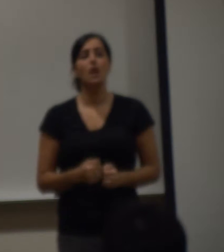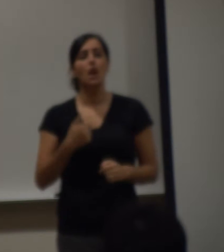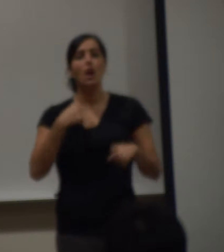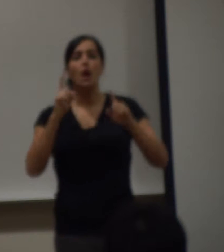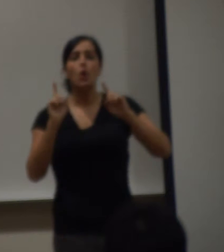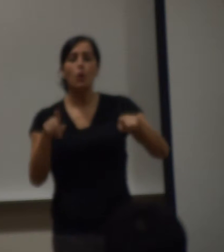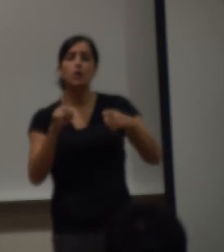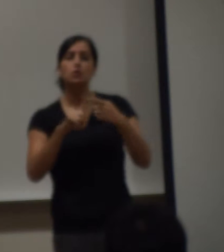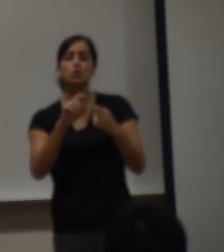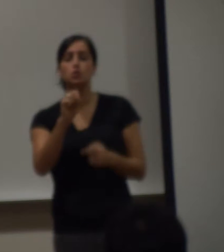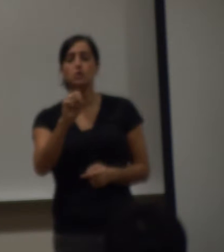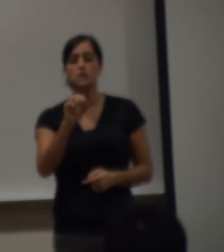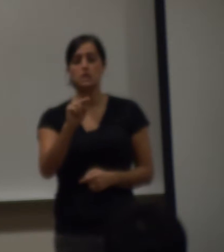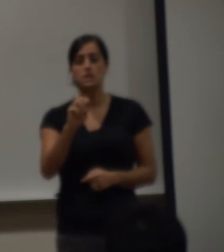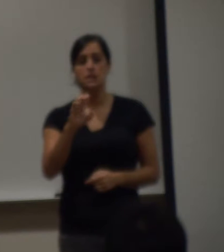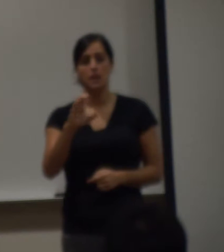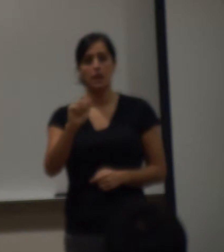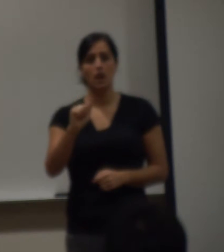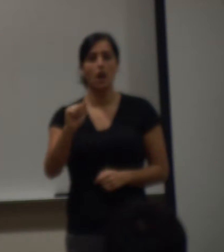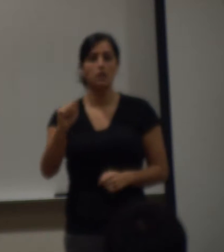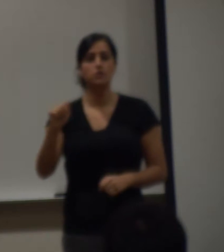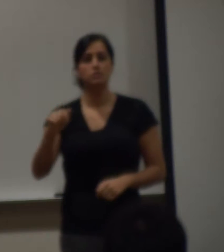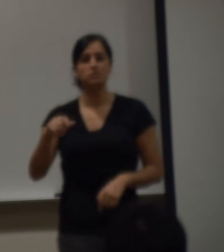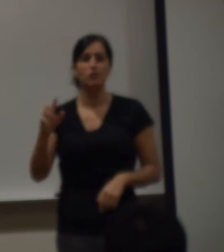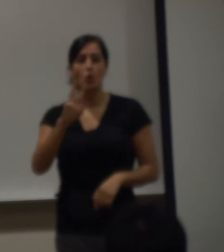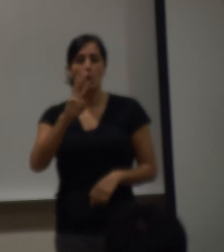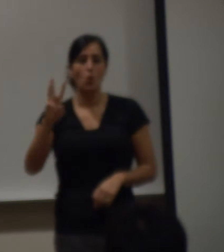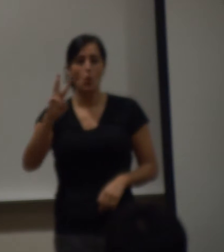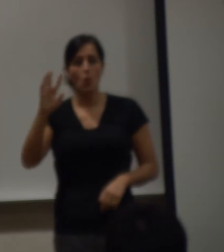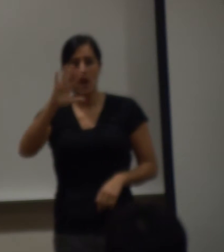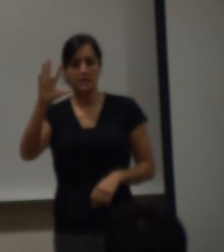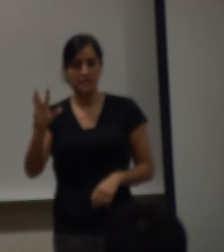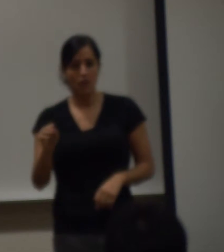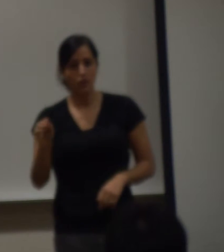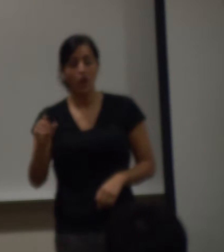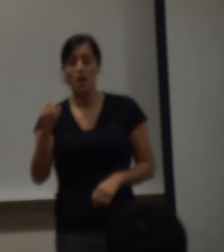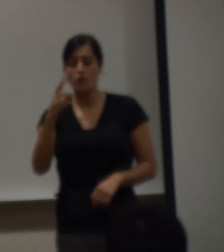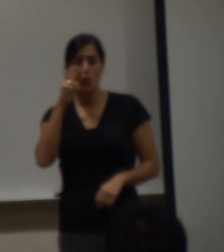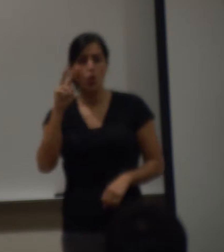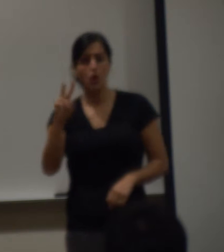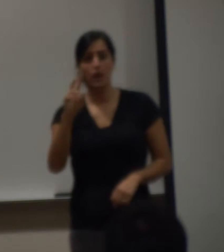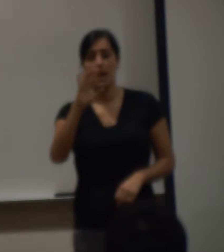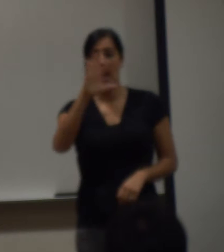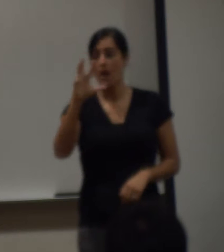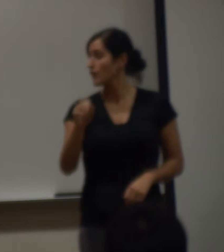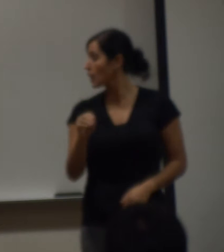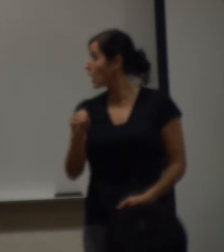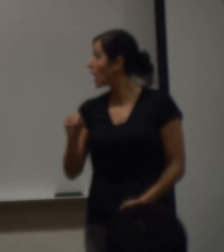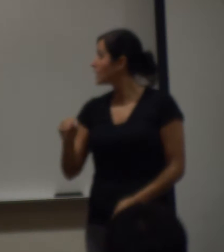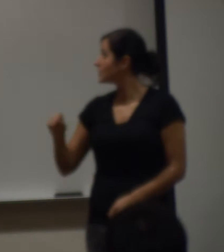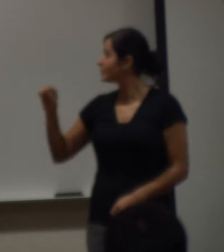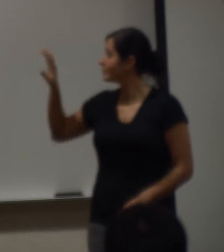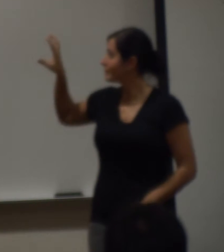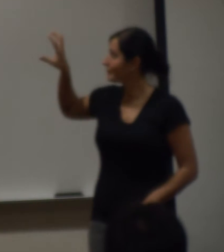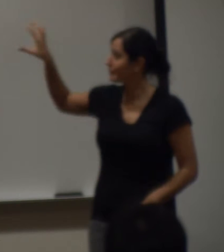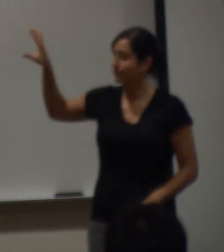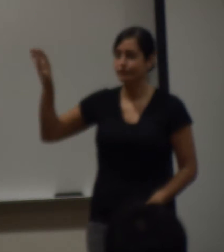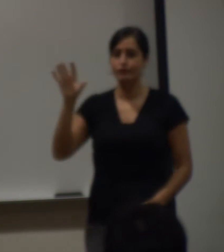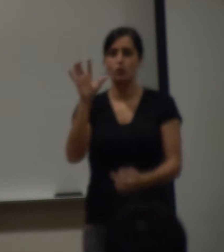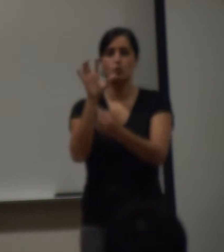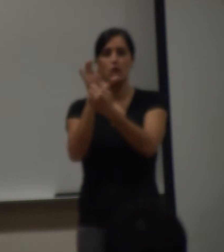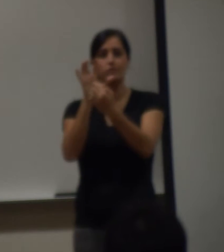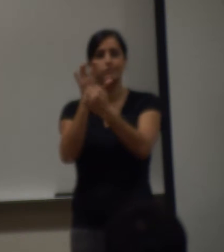west coast of Africa, if you look at the map of Africa, like that, bulge is right there,